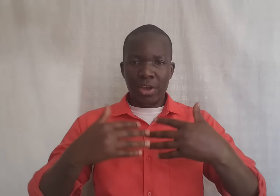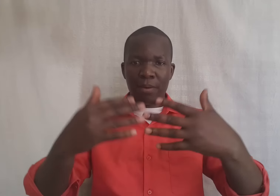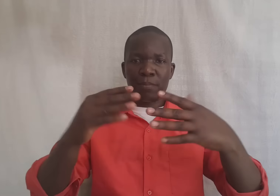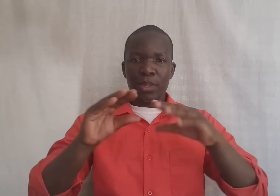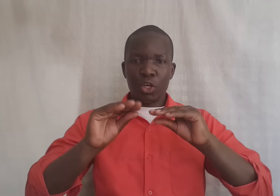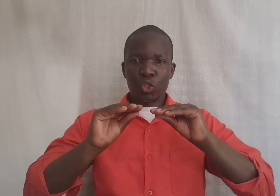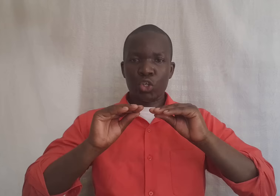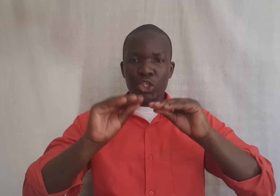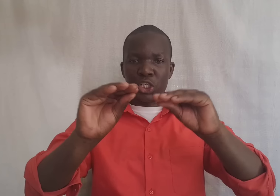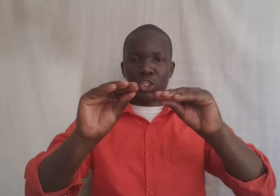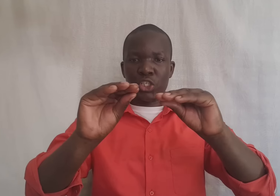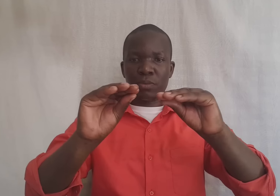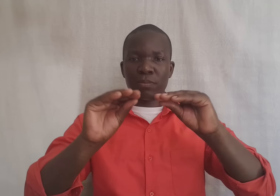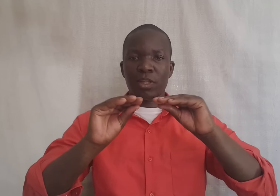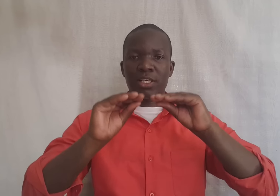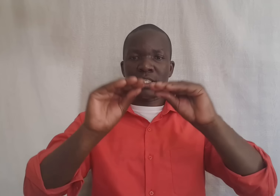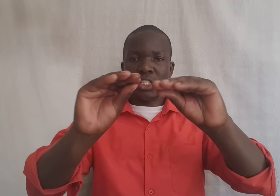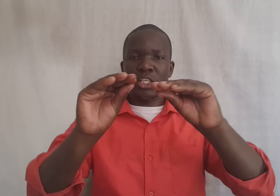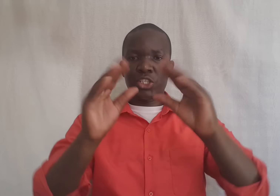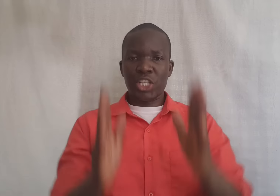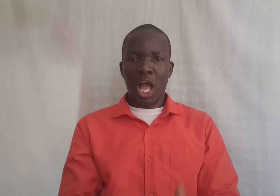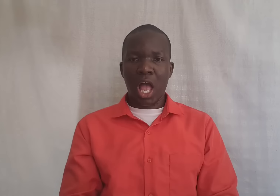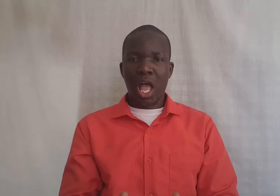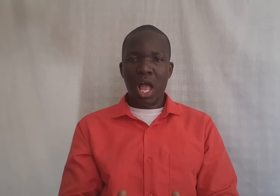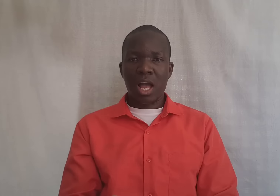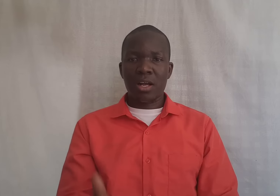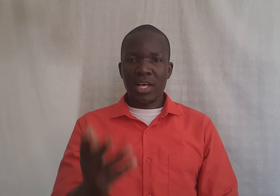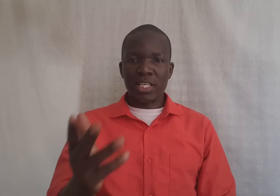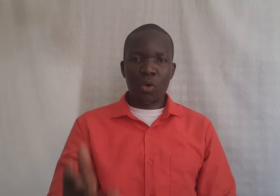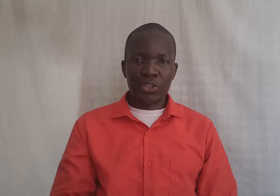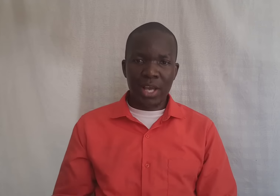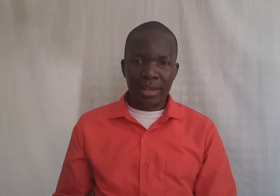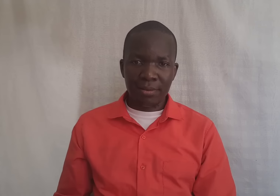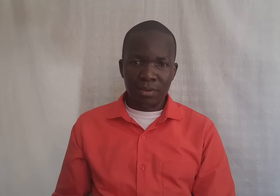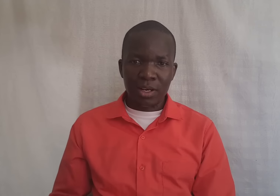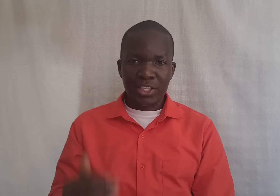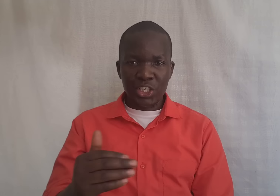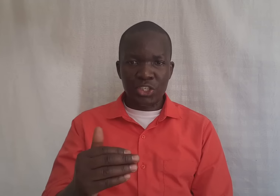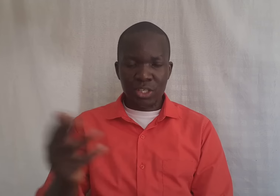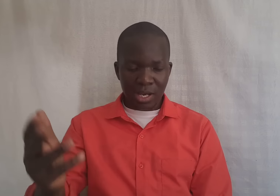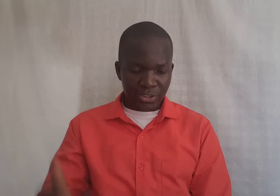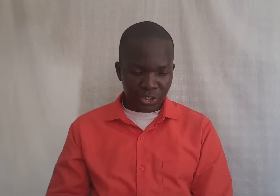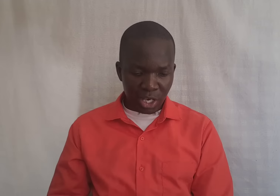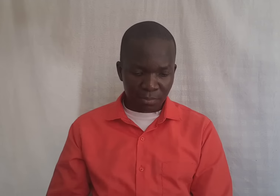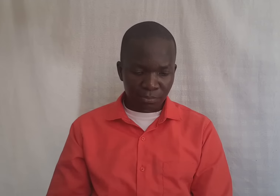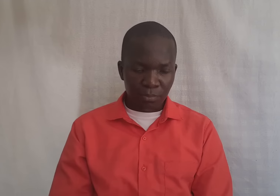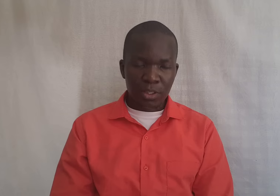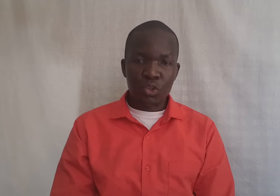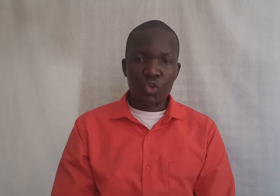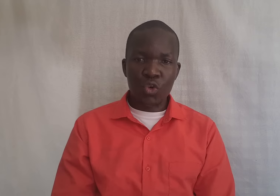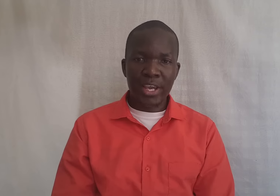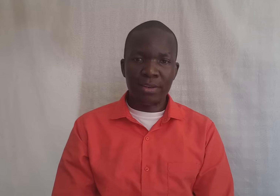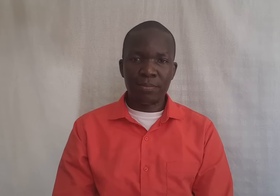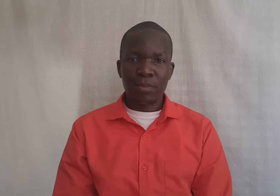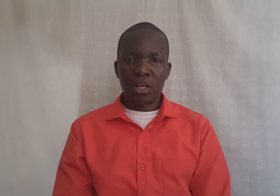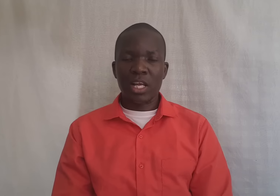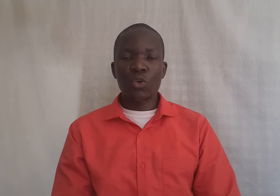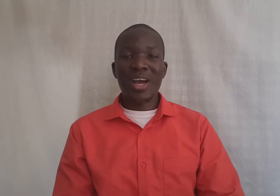here. So teach, teacher. That's how we sign teach and teacher. To train, like you are in